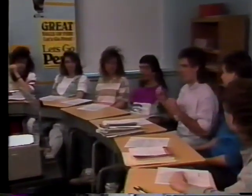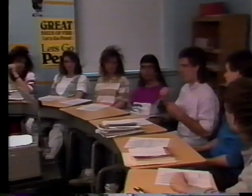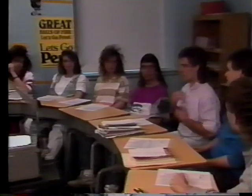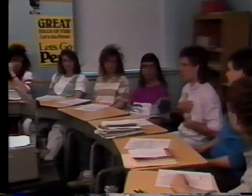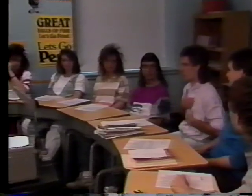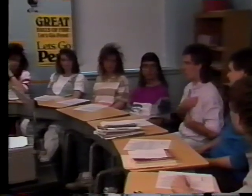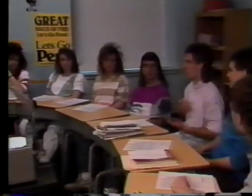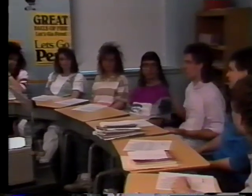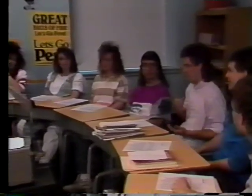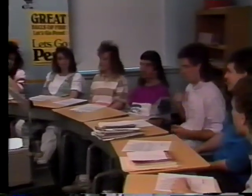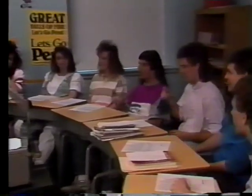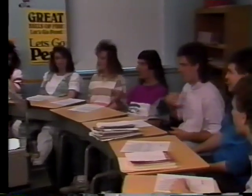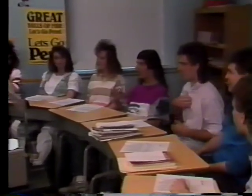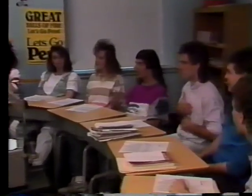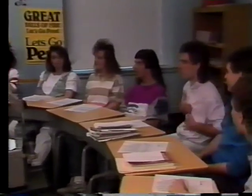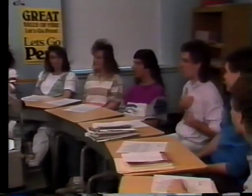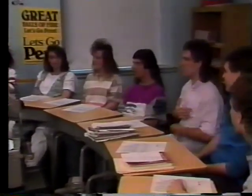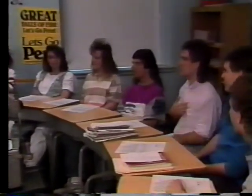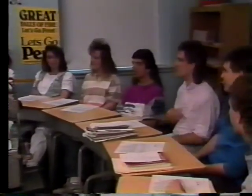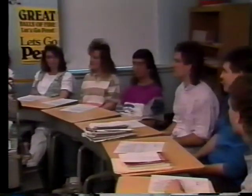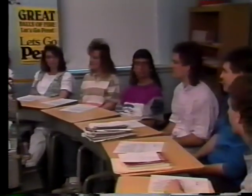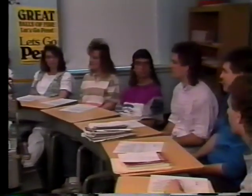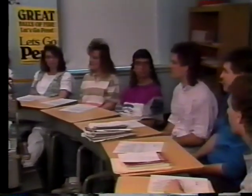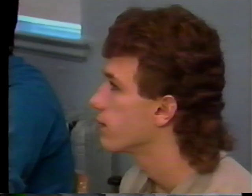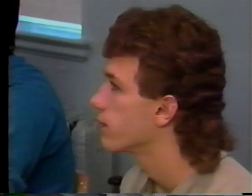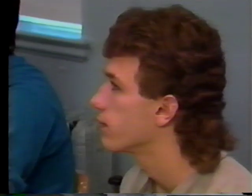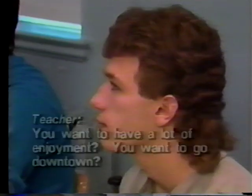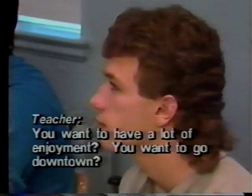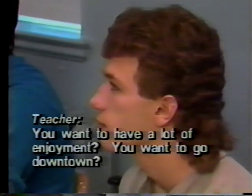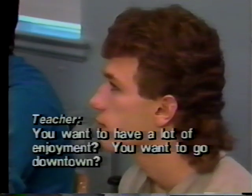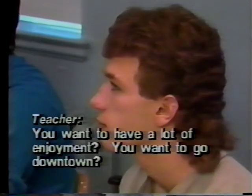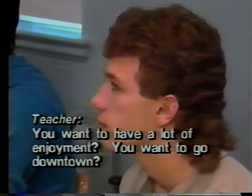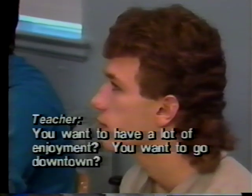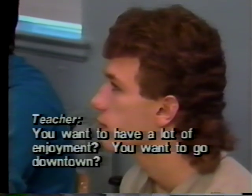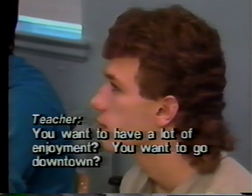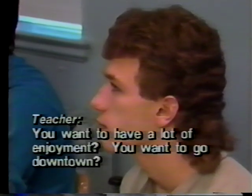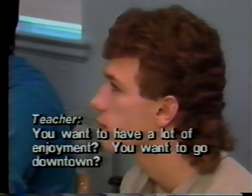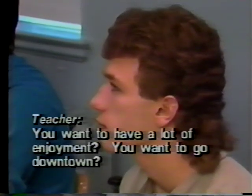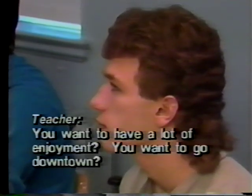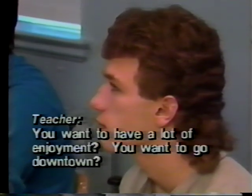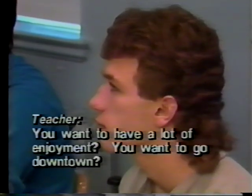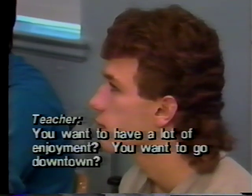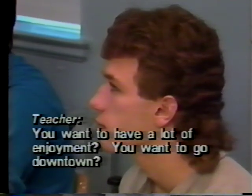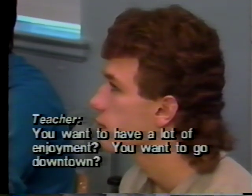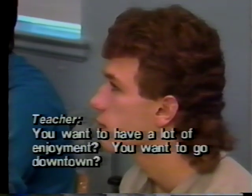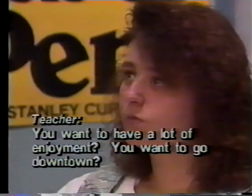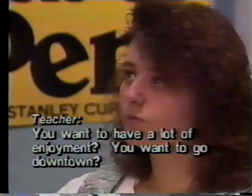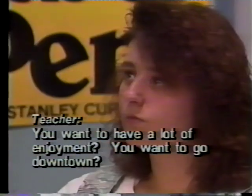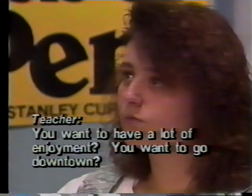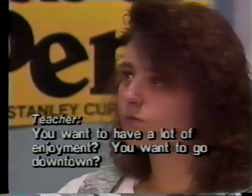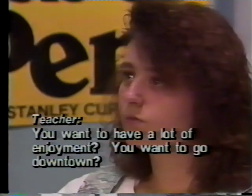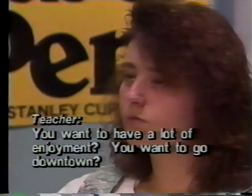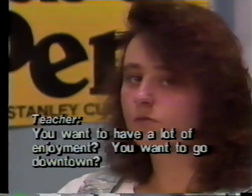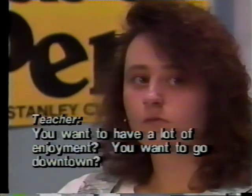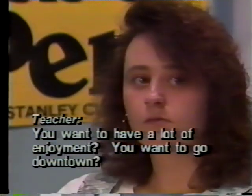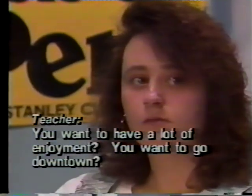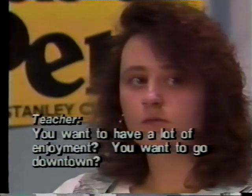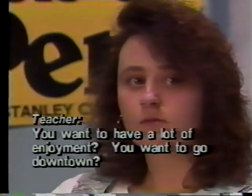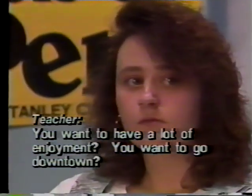No friends, nothing to do for enjoyment. You want to have a lot of enjoyment. Why, you want to go downtown, huh? You